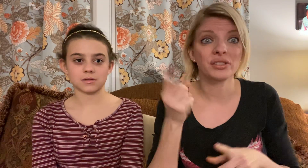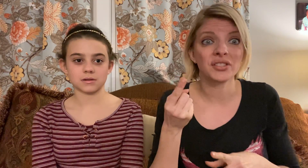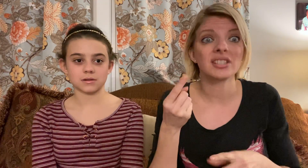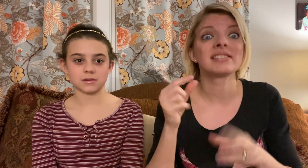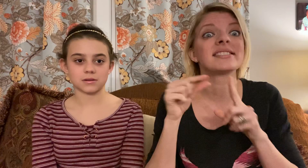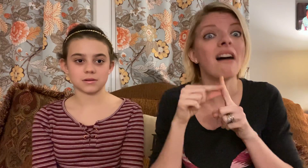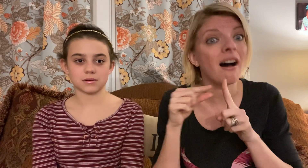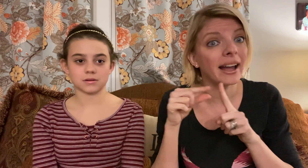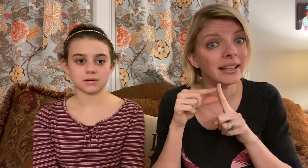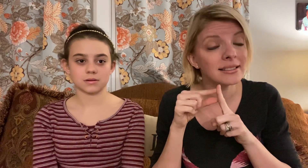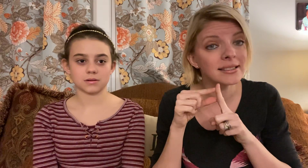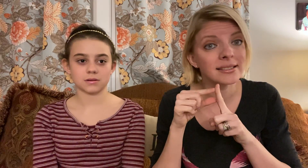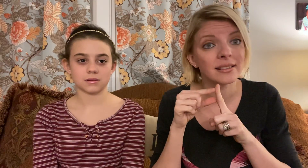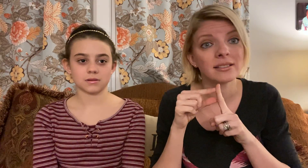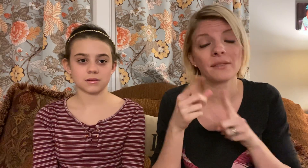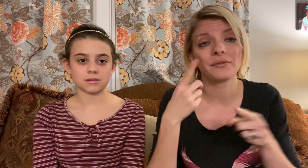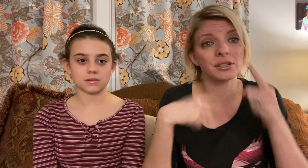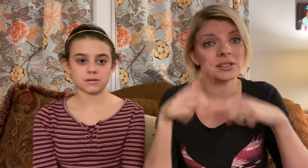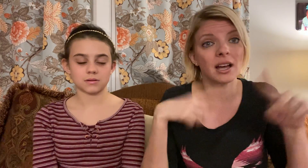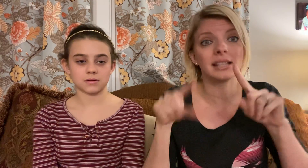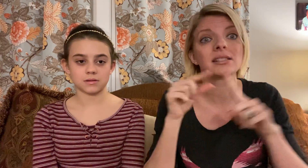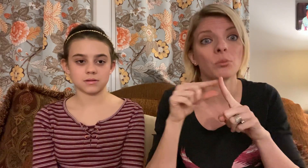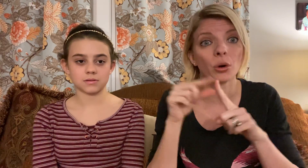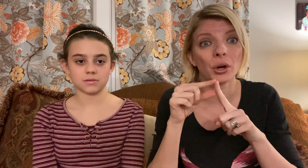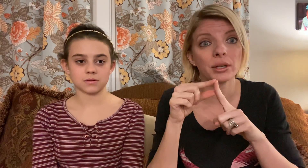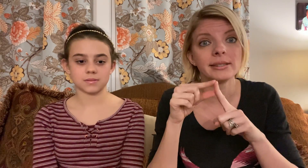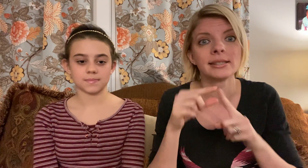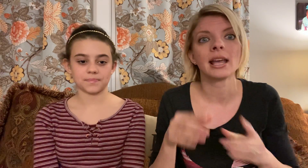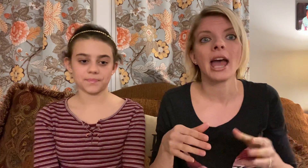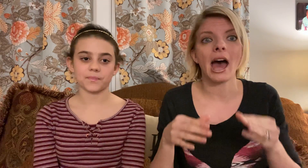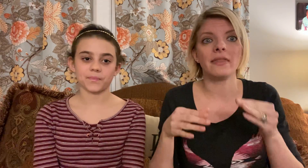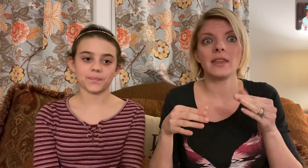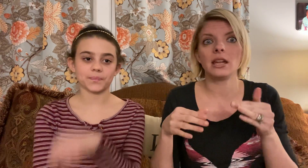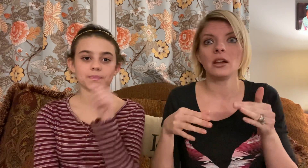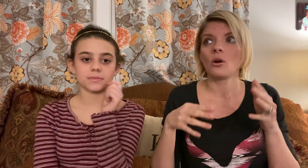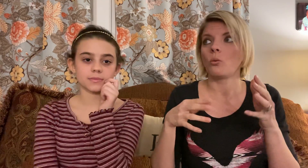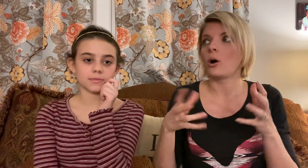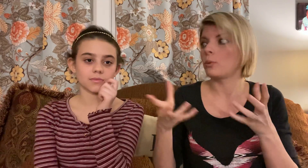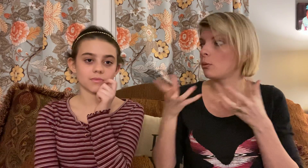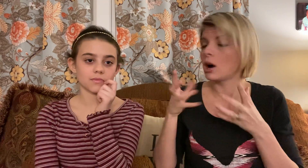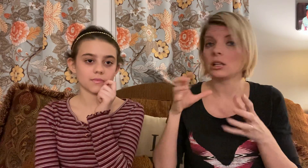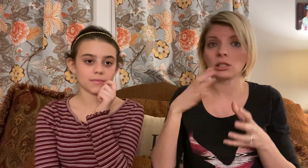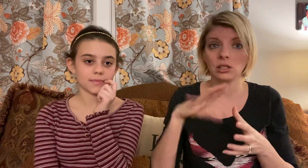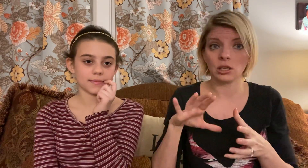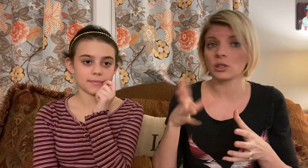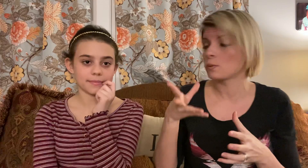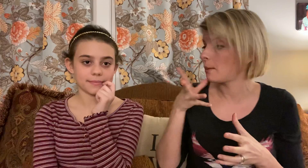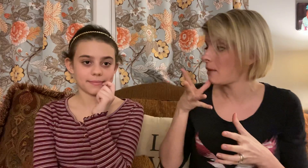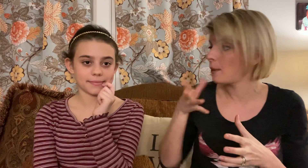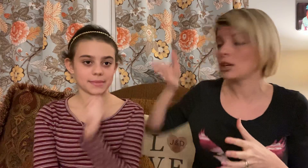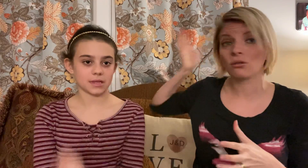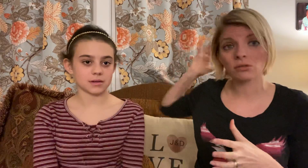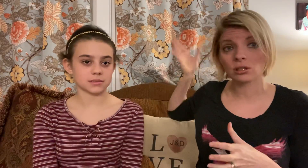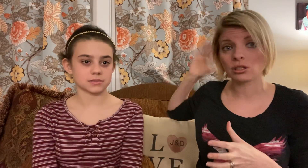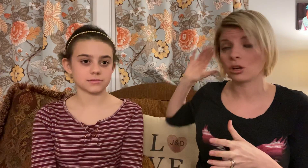first signs, some words, and then what we want to do is what Mommy used to do